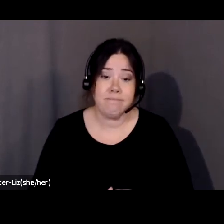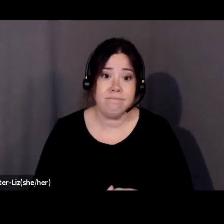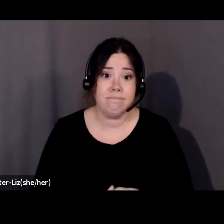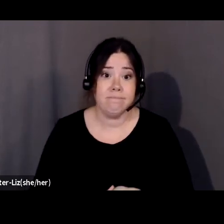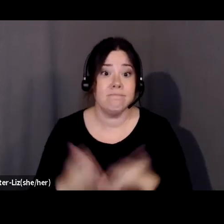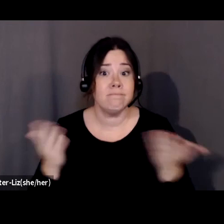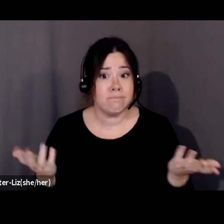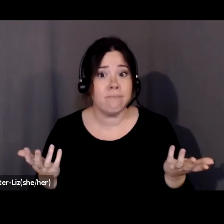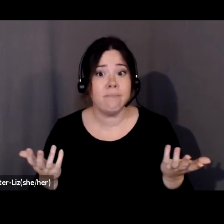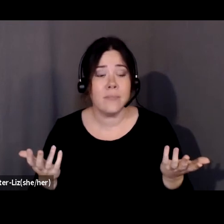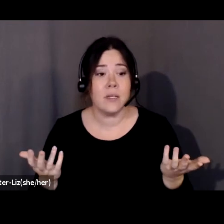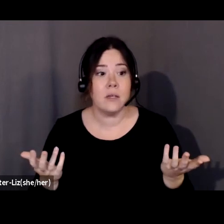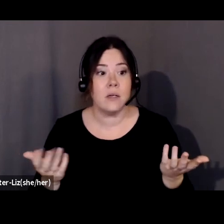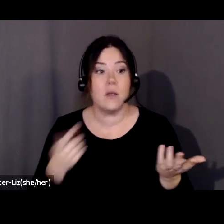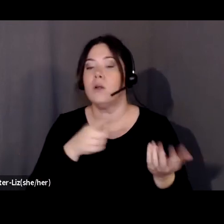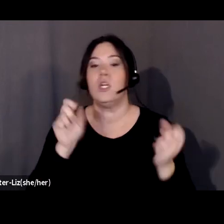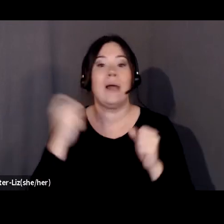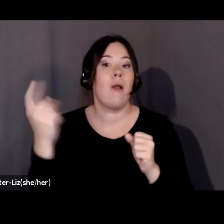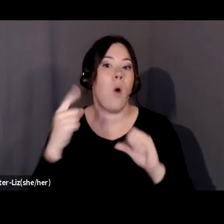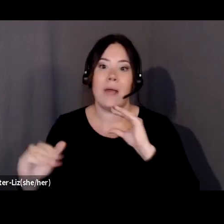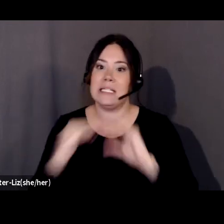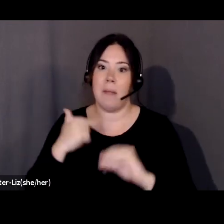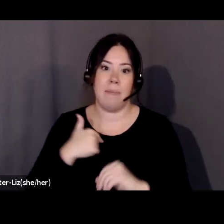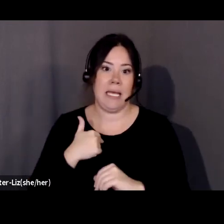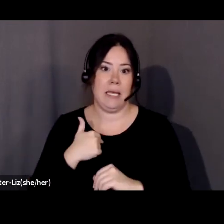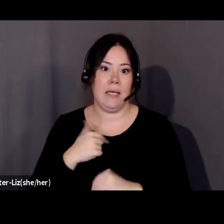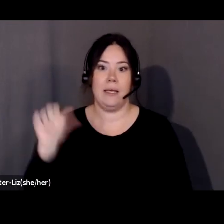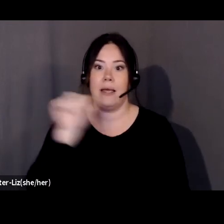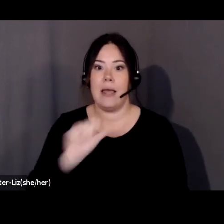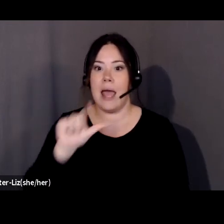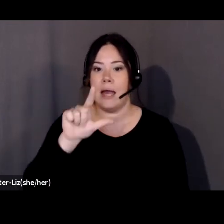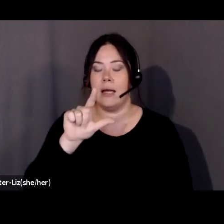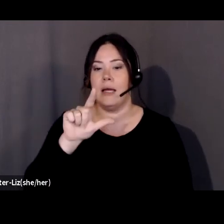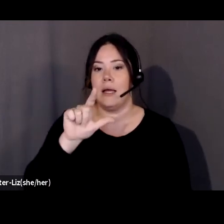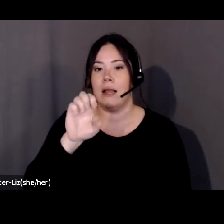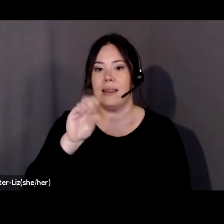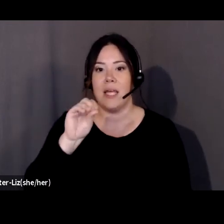And yeah, so you can always email me at